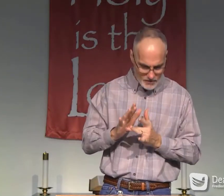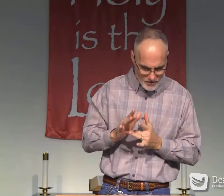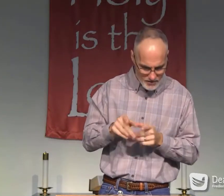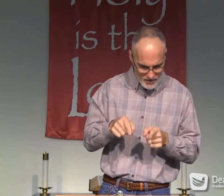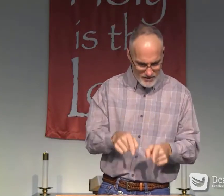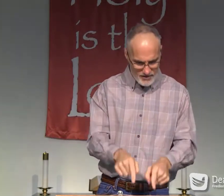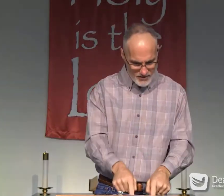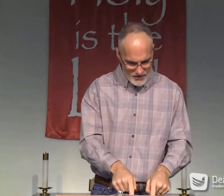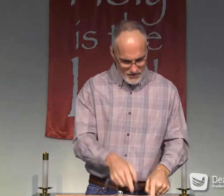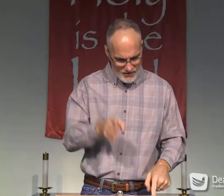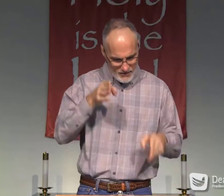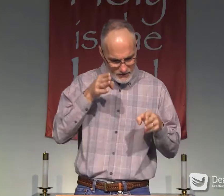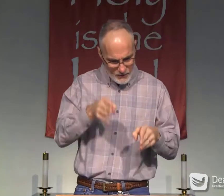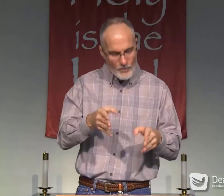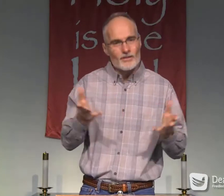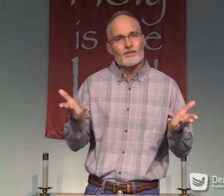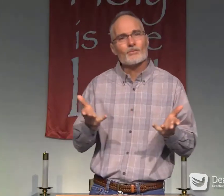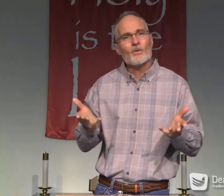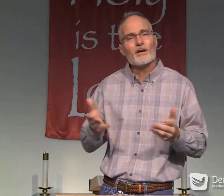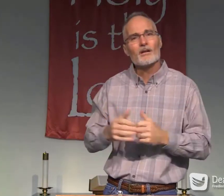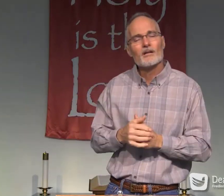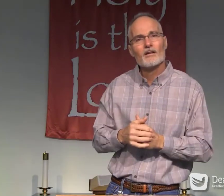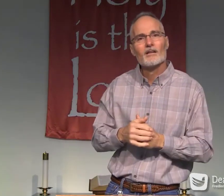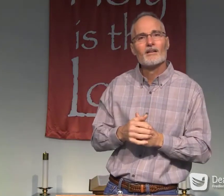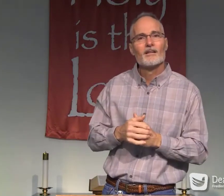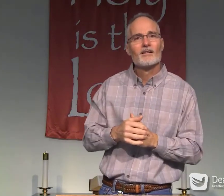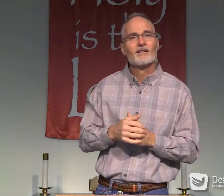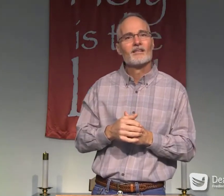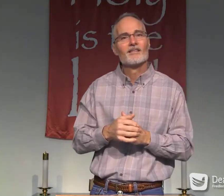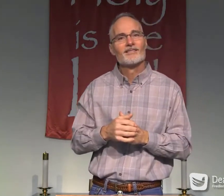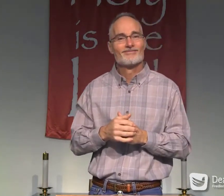So what does Jesus mean here? What is he focusing on?